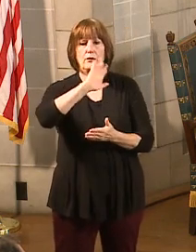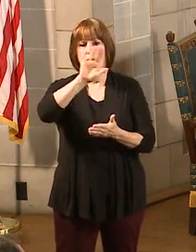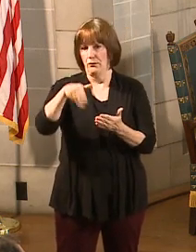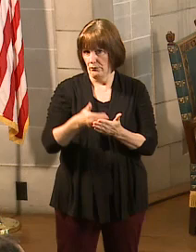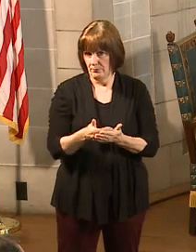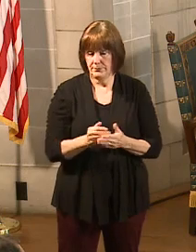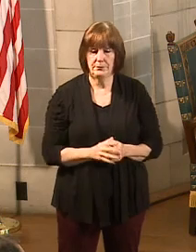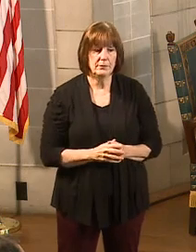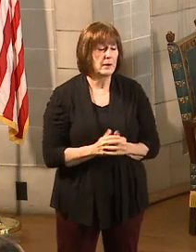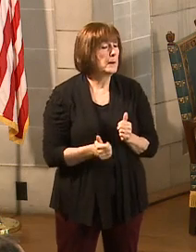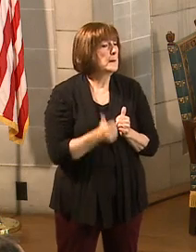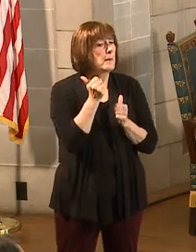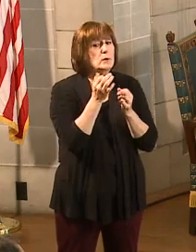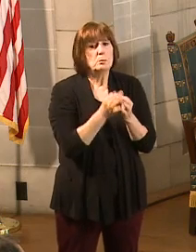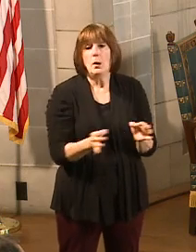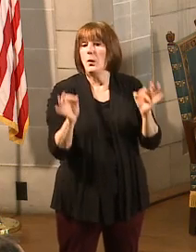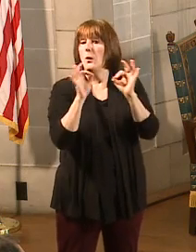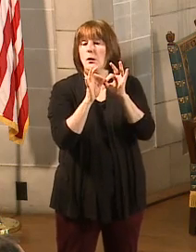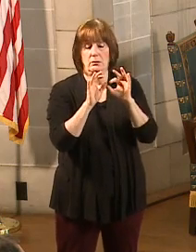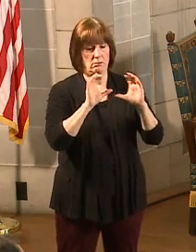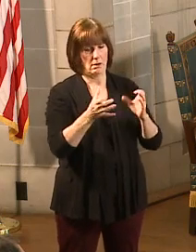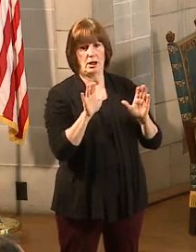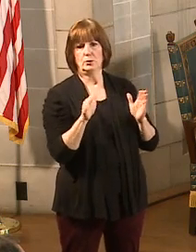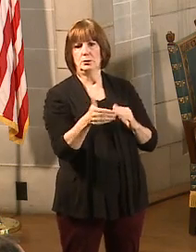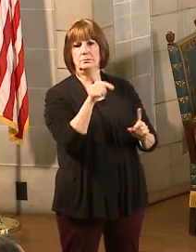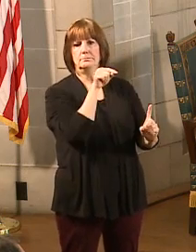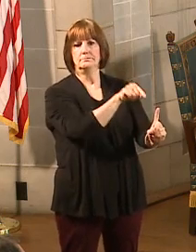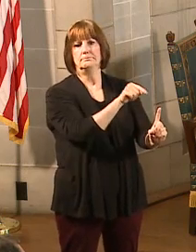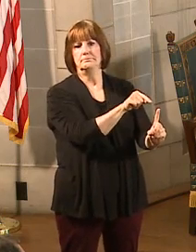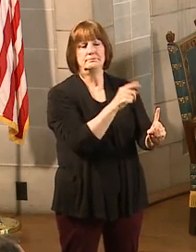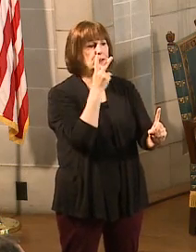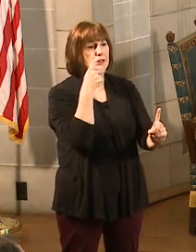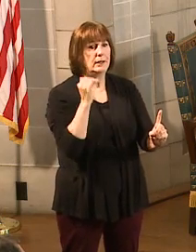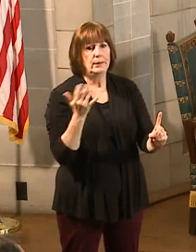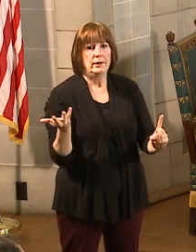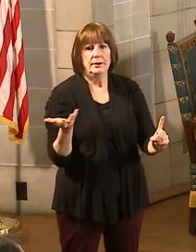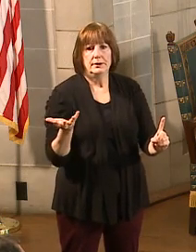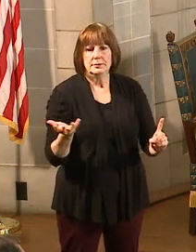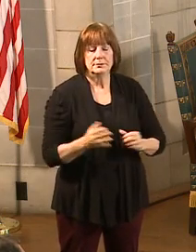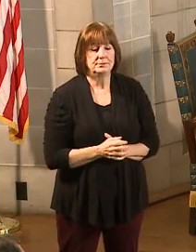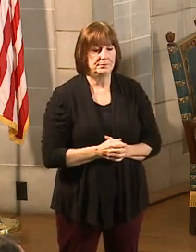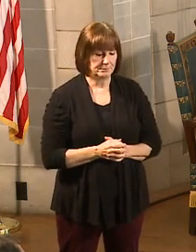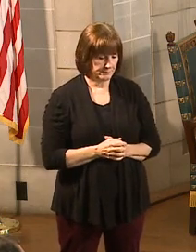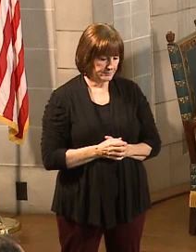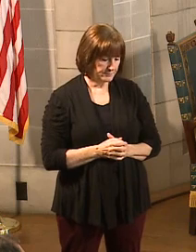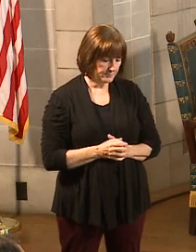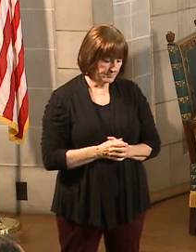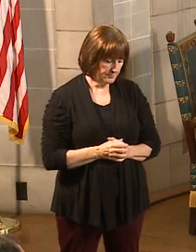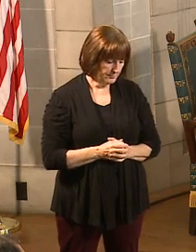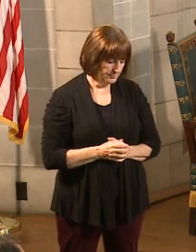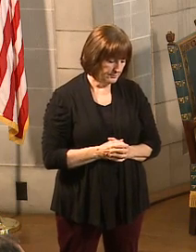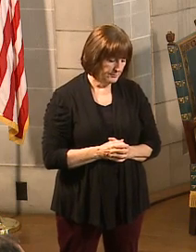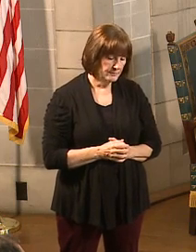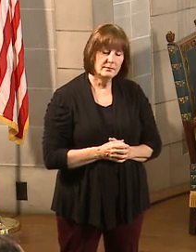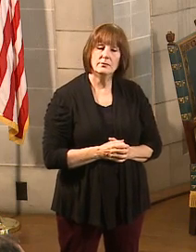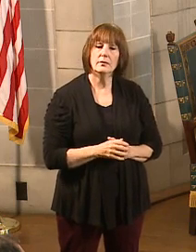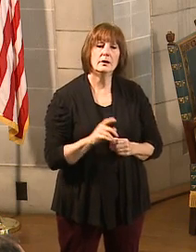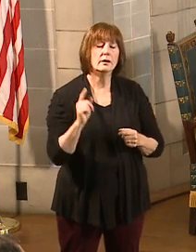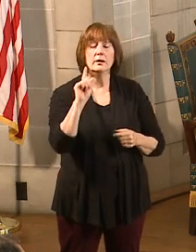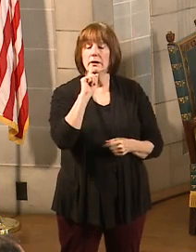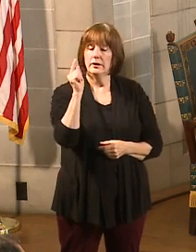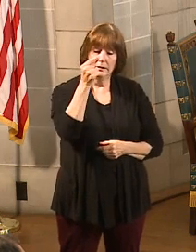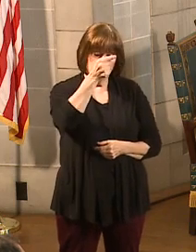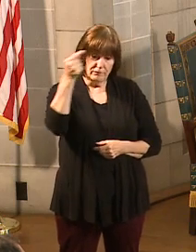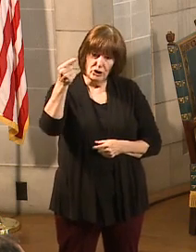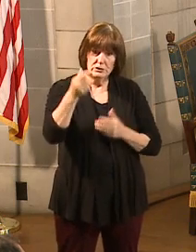Probably the most important thing is the classroom. What's it going to look like? Well, our number one priority,